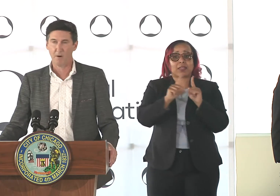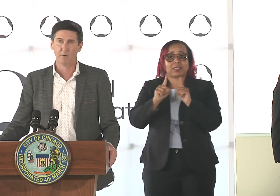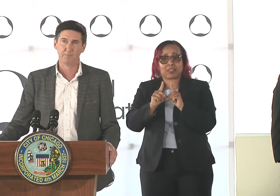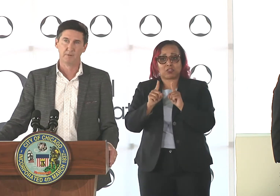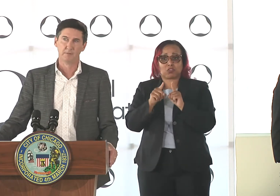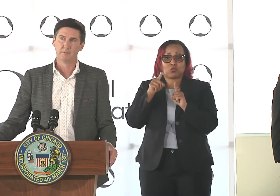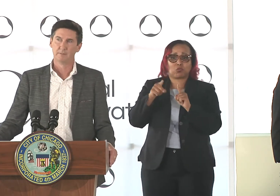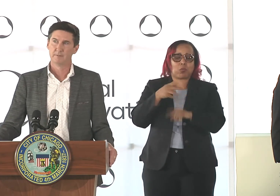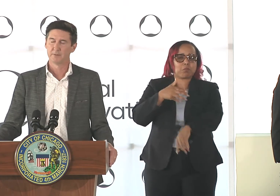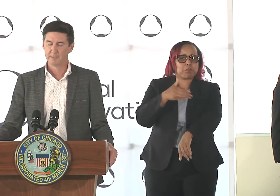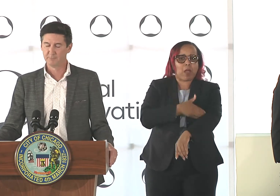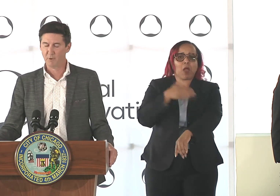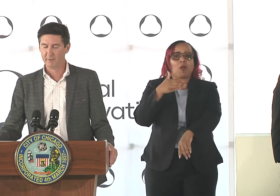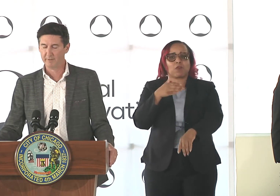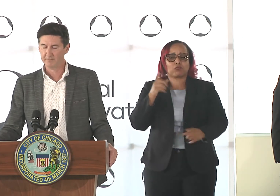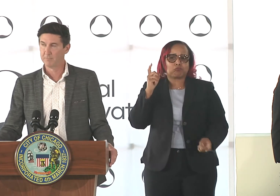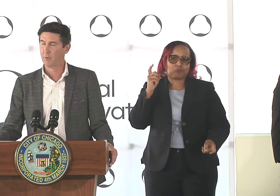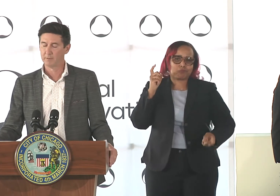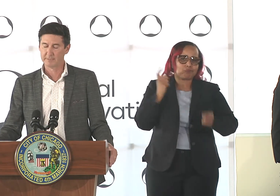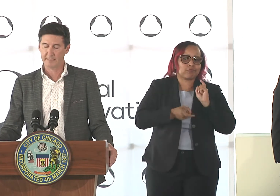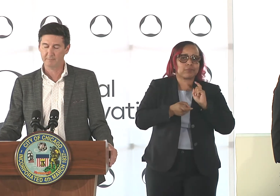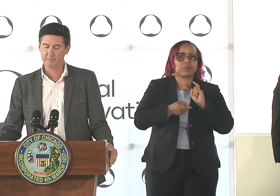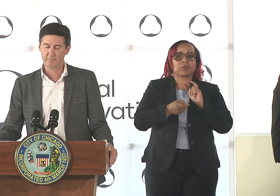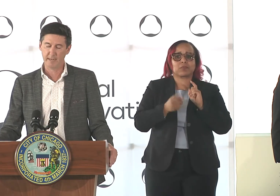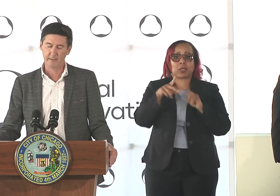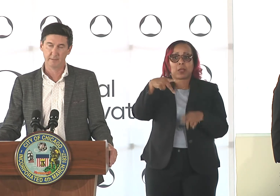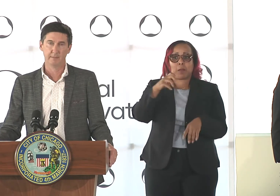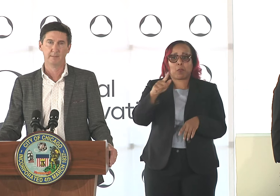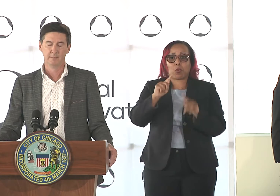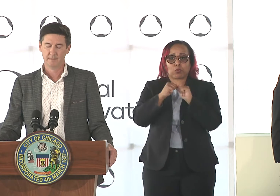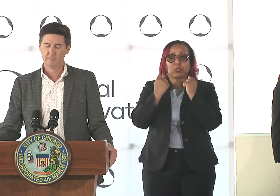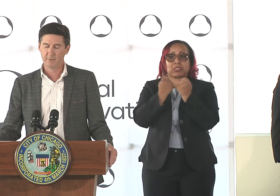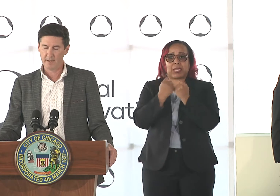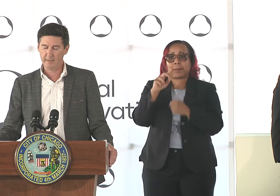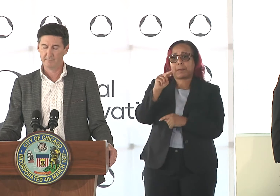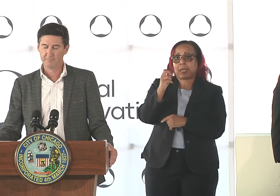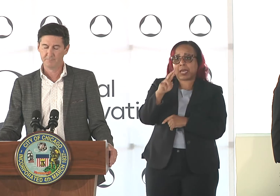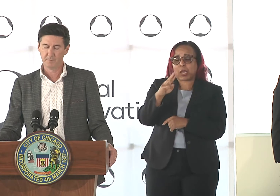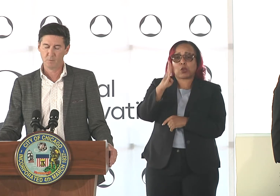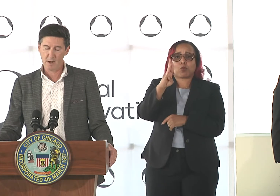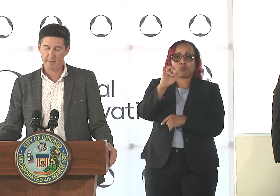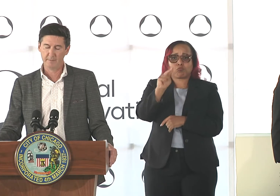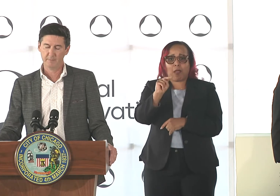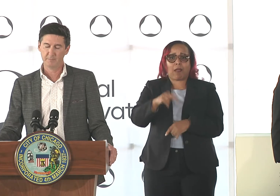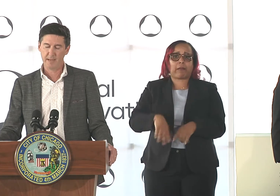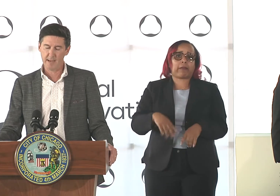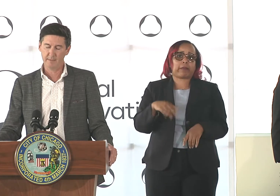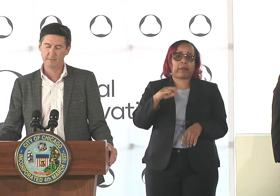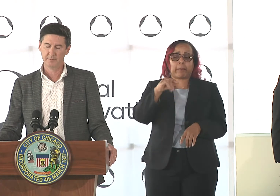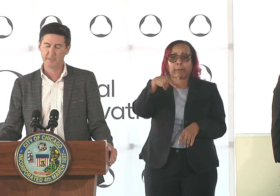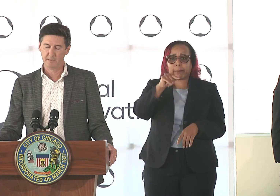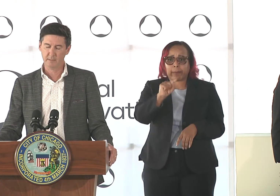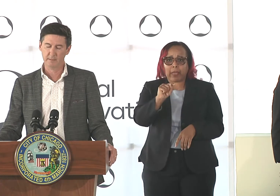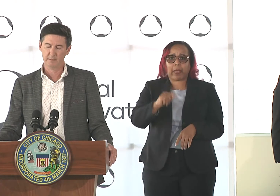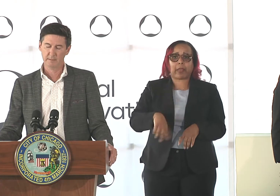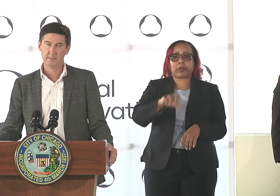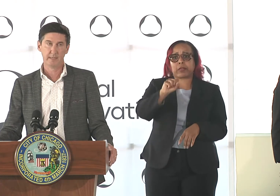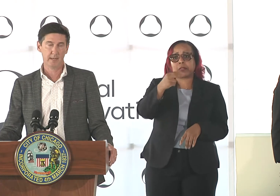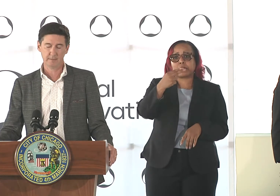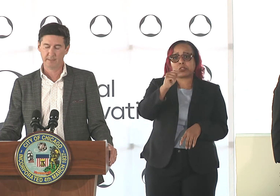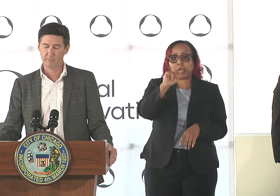to the powerful, transformative Portal team, Nader, Brian, Yuan, Pat,